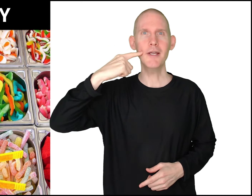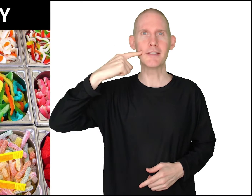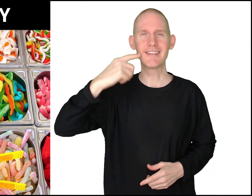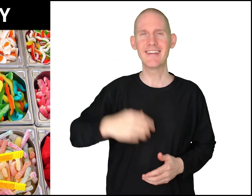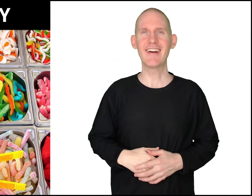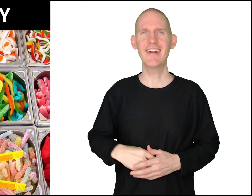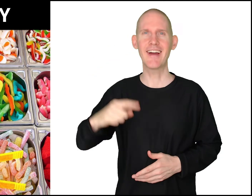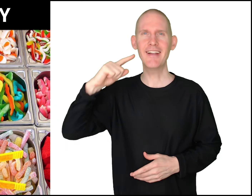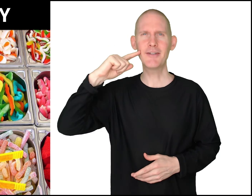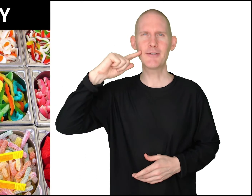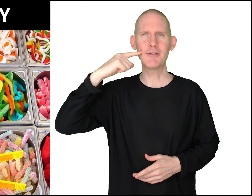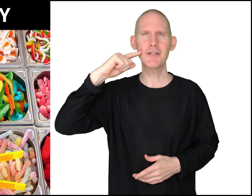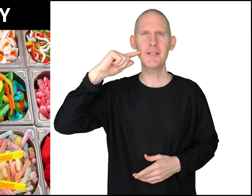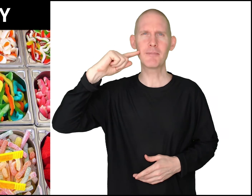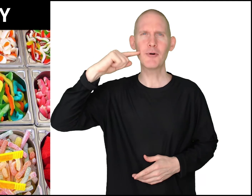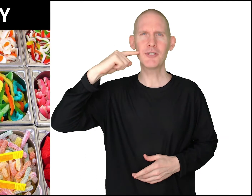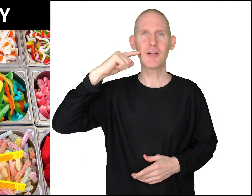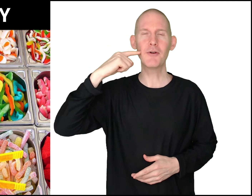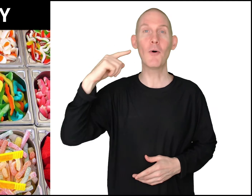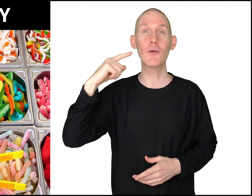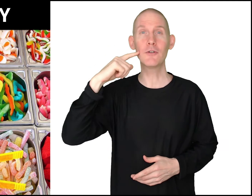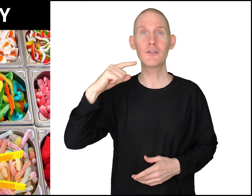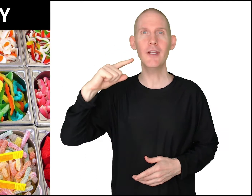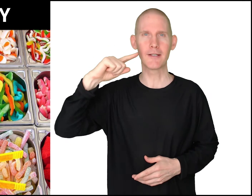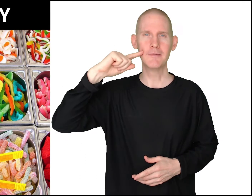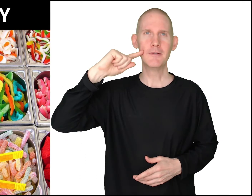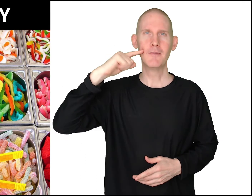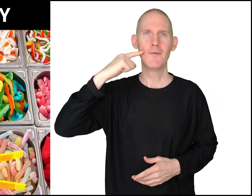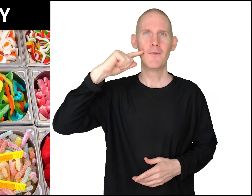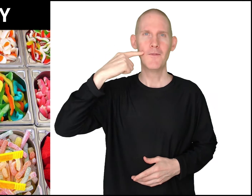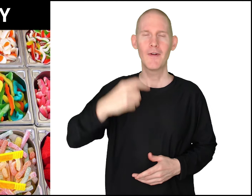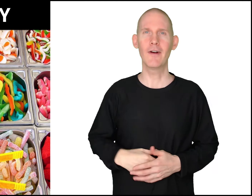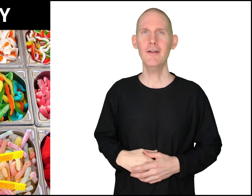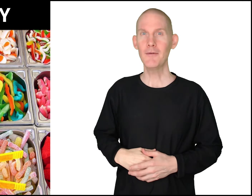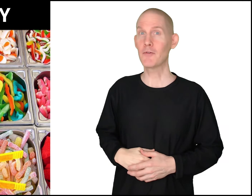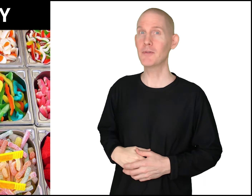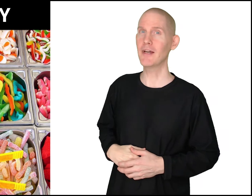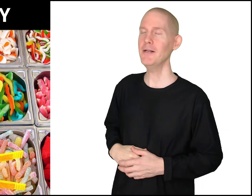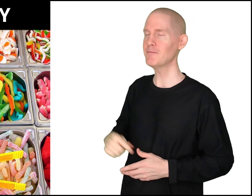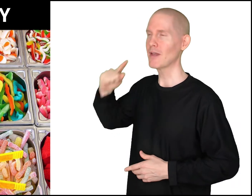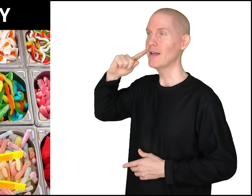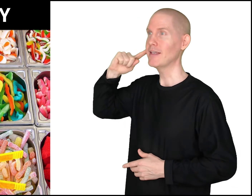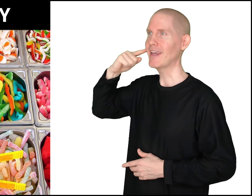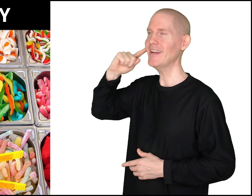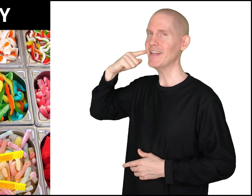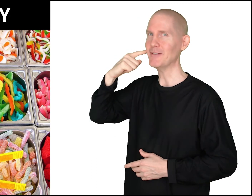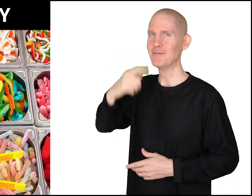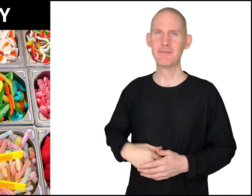twice. All right, kind of like you're drilling or pushing a little hole in your cheek. All right, from the side, candy.